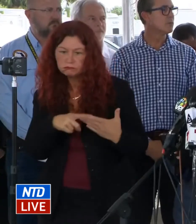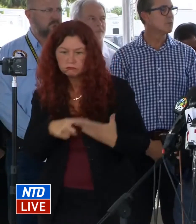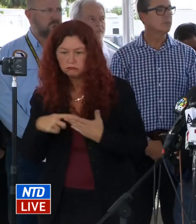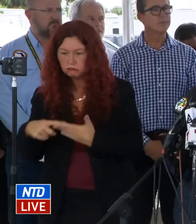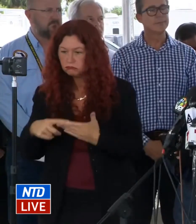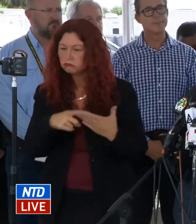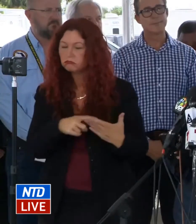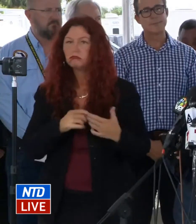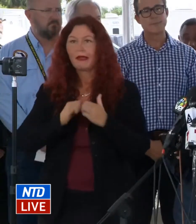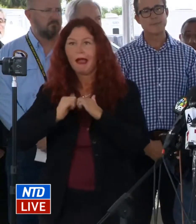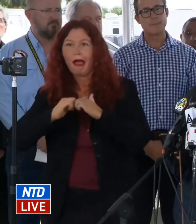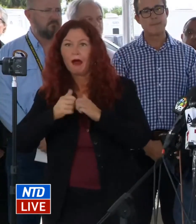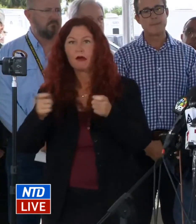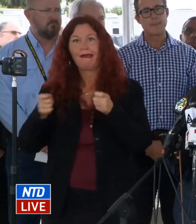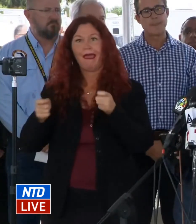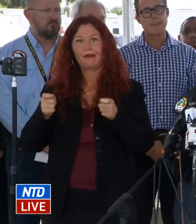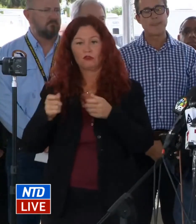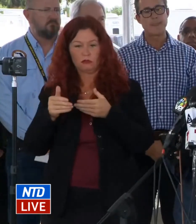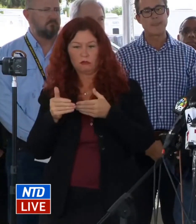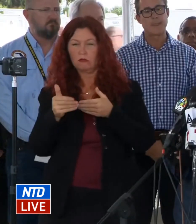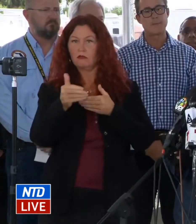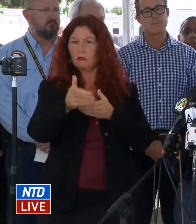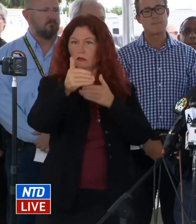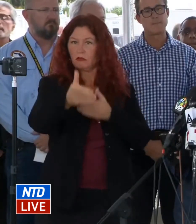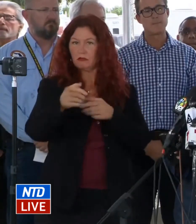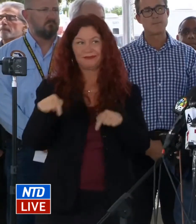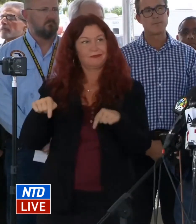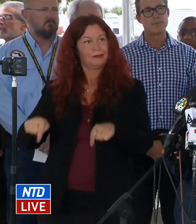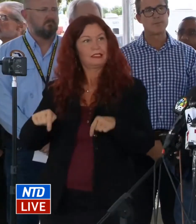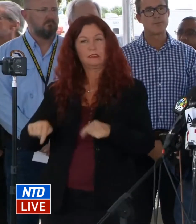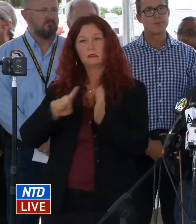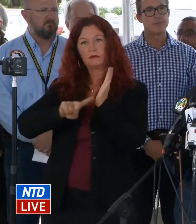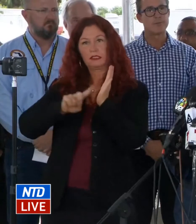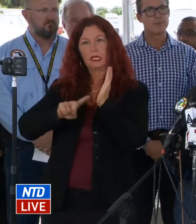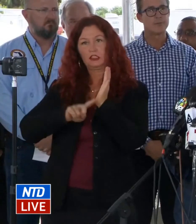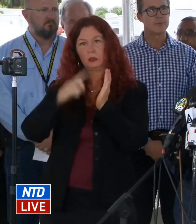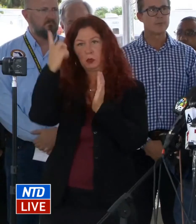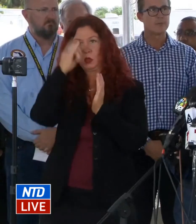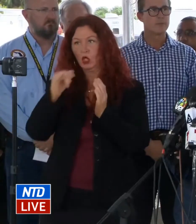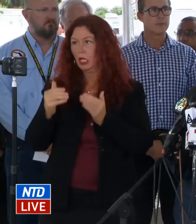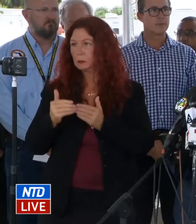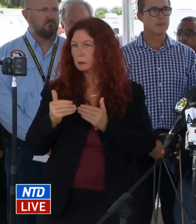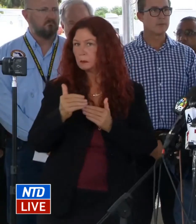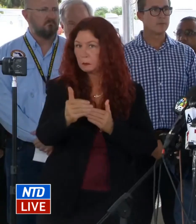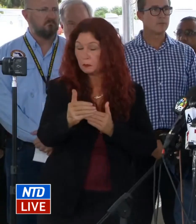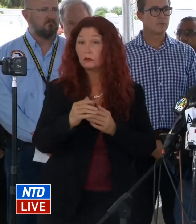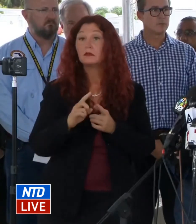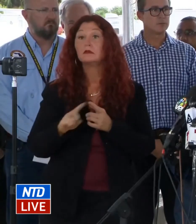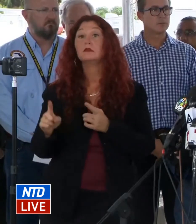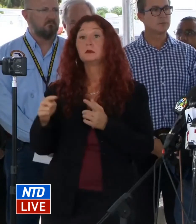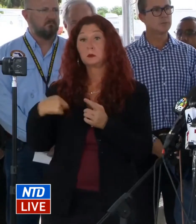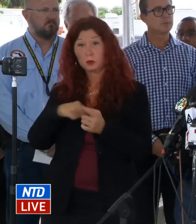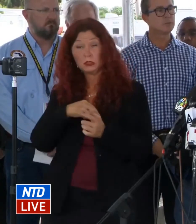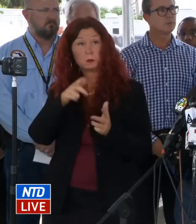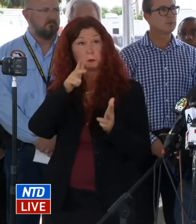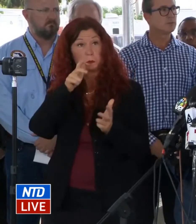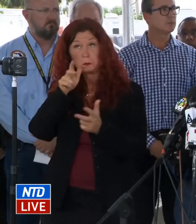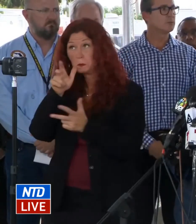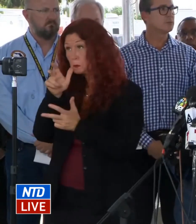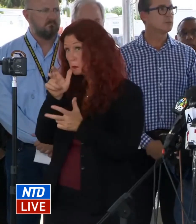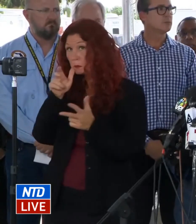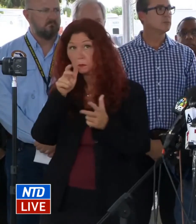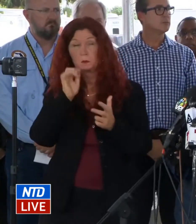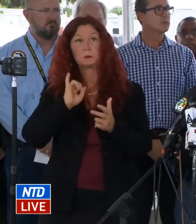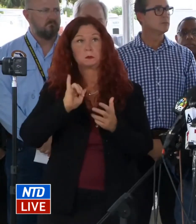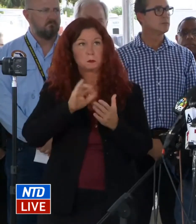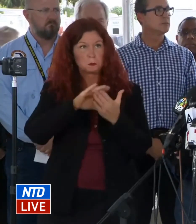requirements for reporting, condominium regulation, and more, so that my staff and I can develop a set of recommendations for changes